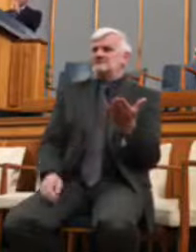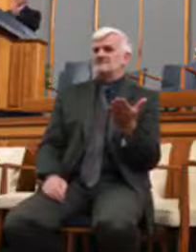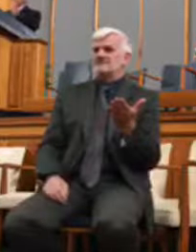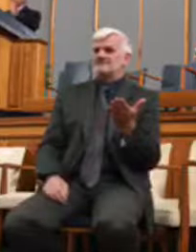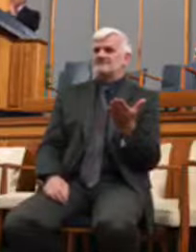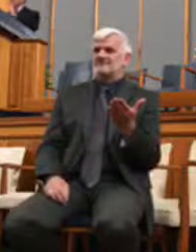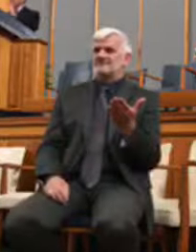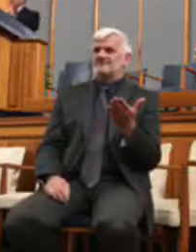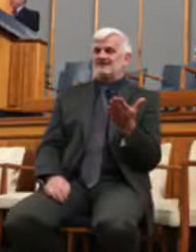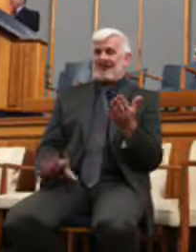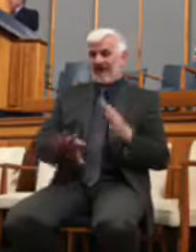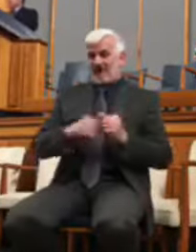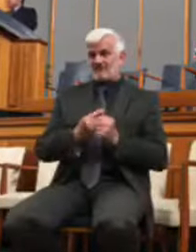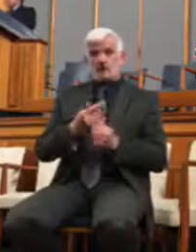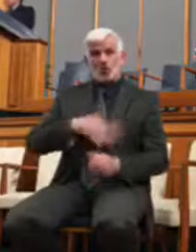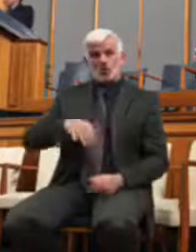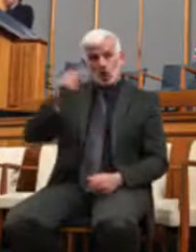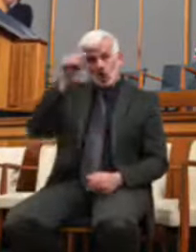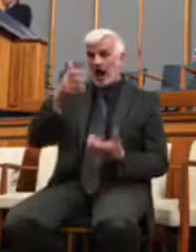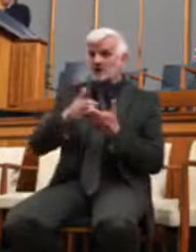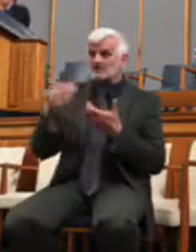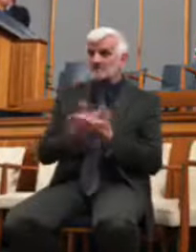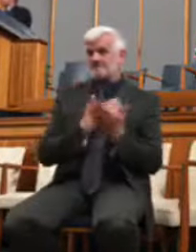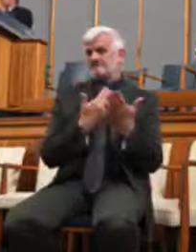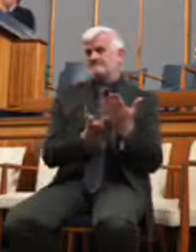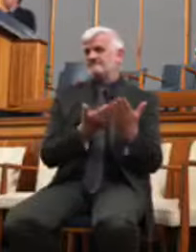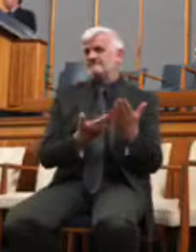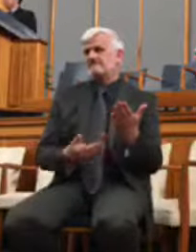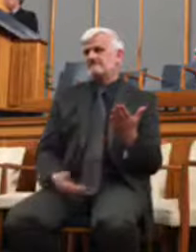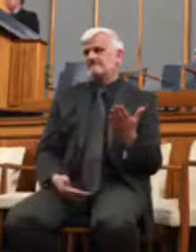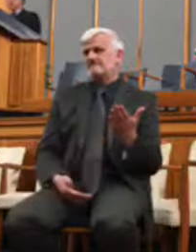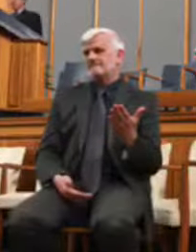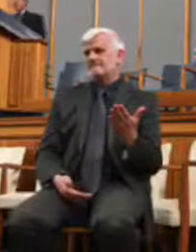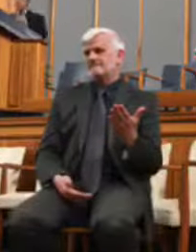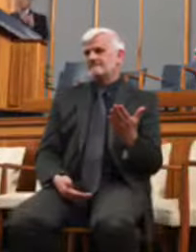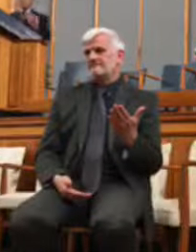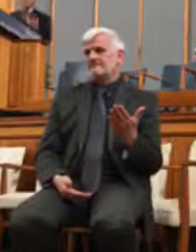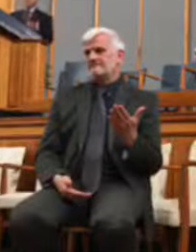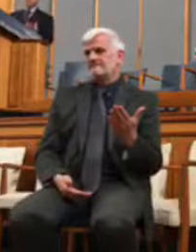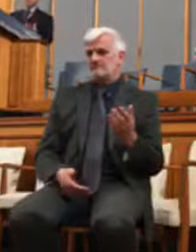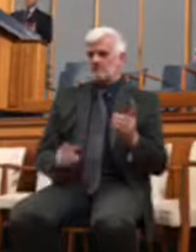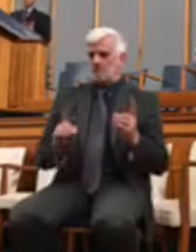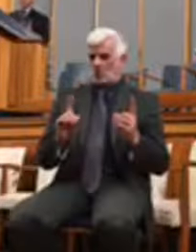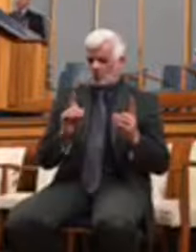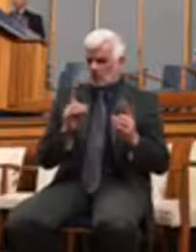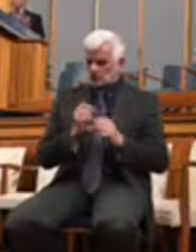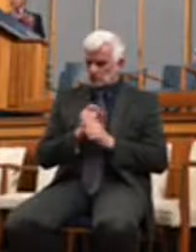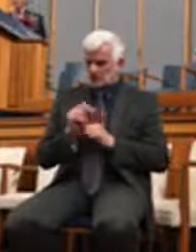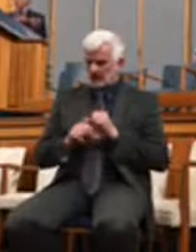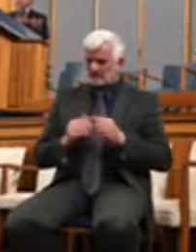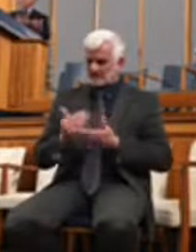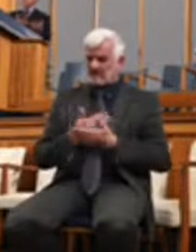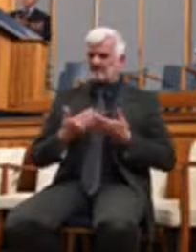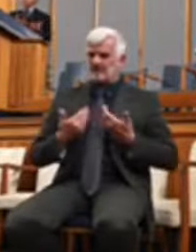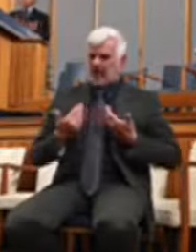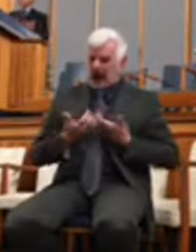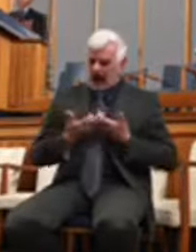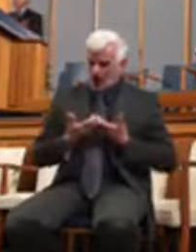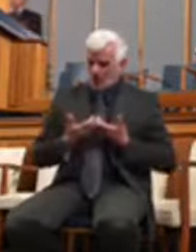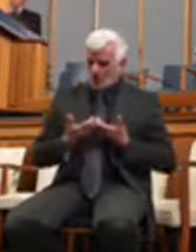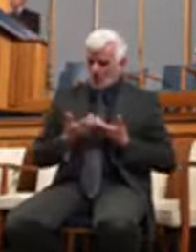our thinking tonight. What must I do to be saved? How can I be saved? How can I have my